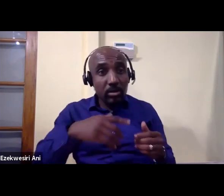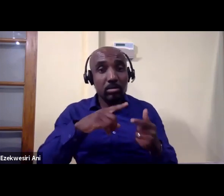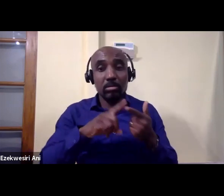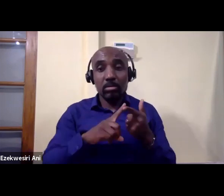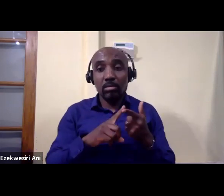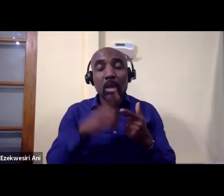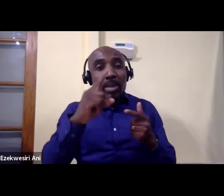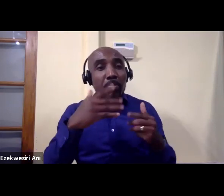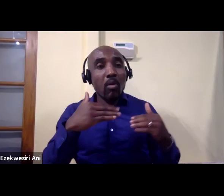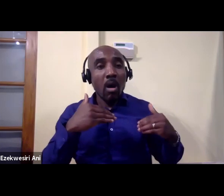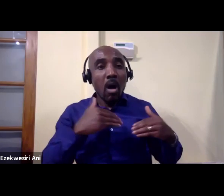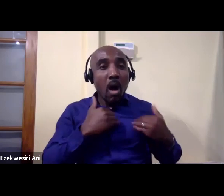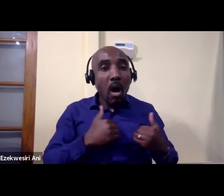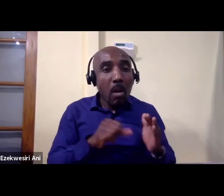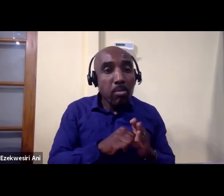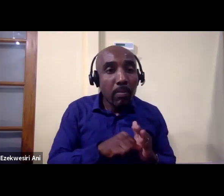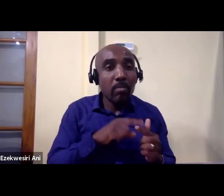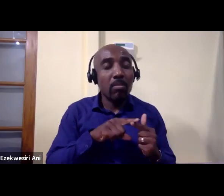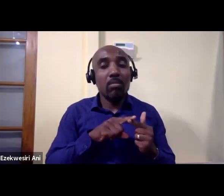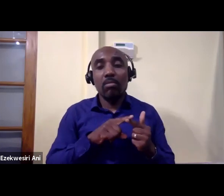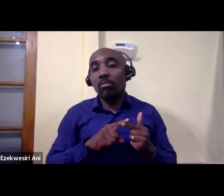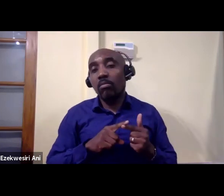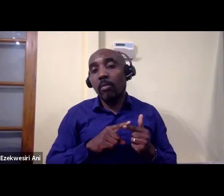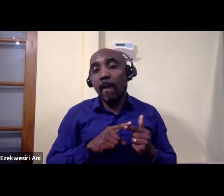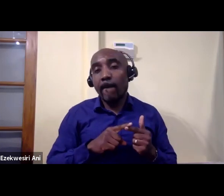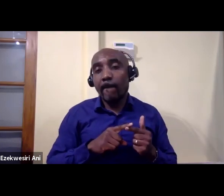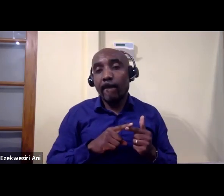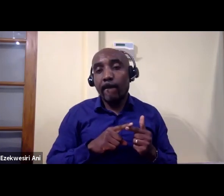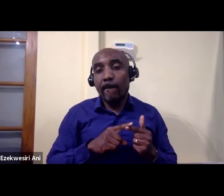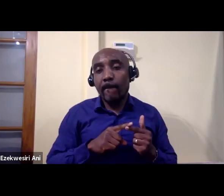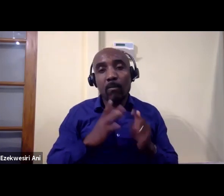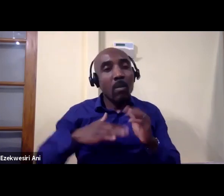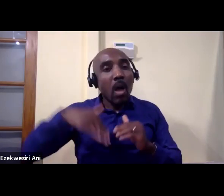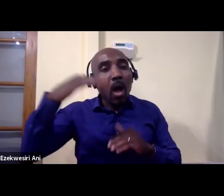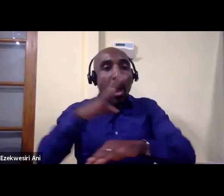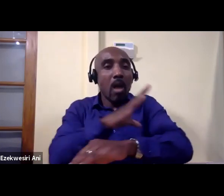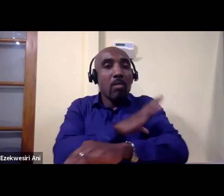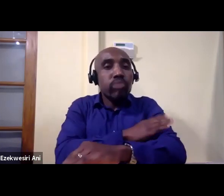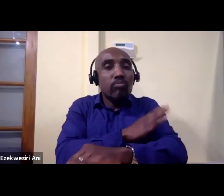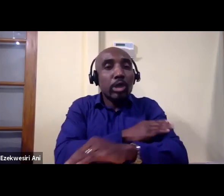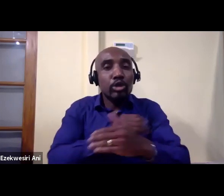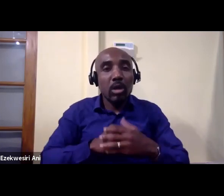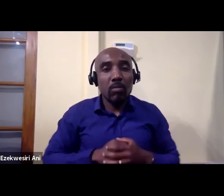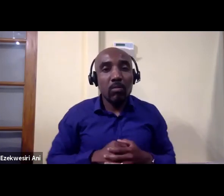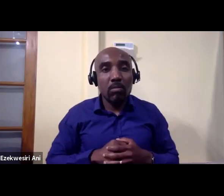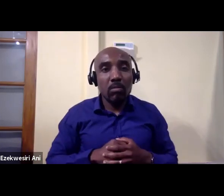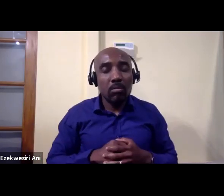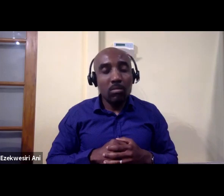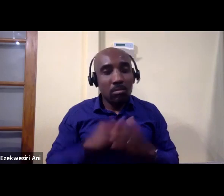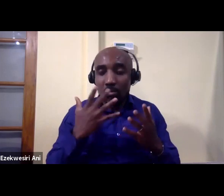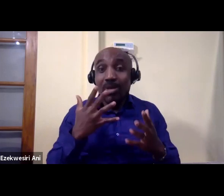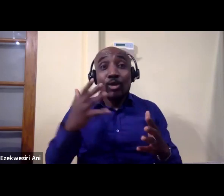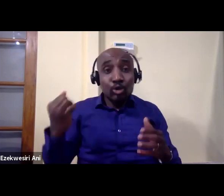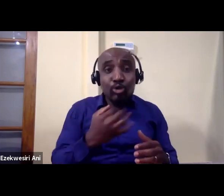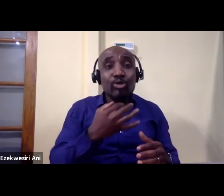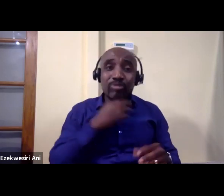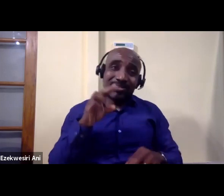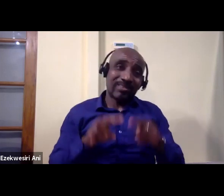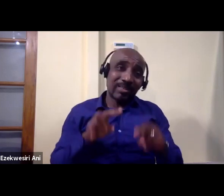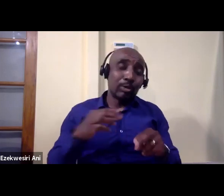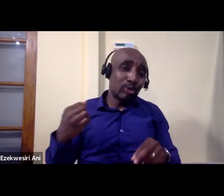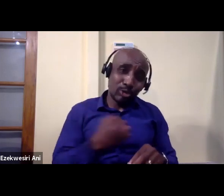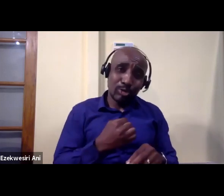heart diseases or high blood pressure, where actually risk assessments should have been done about whether or